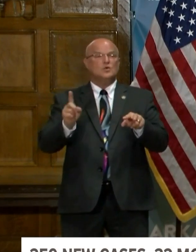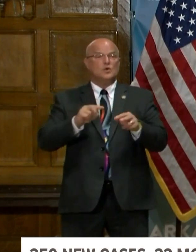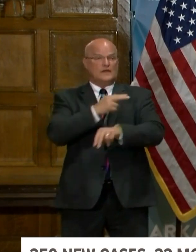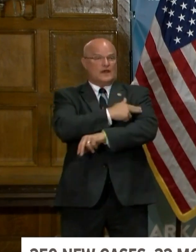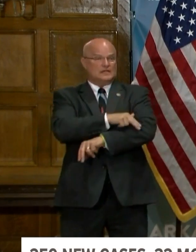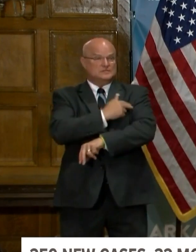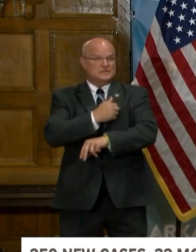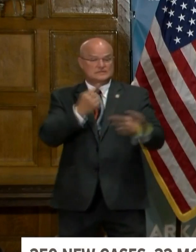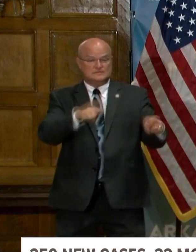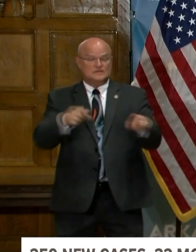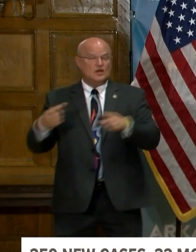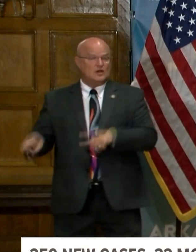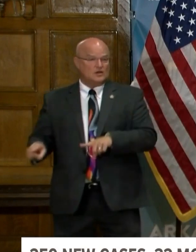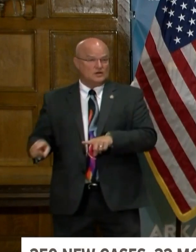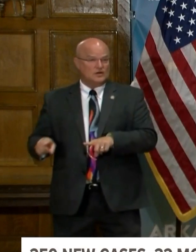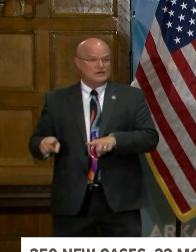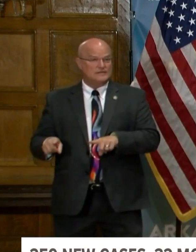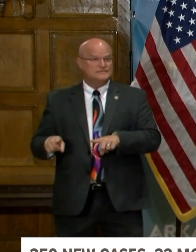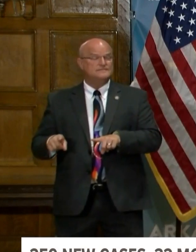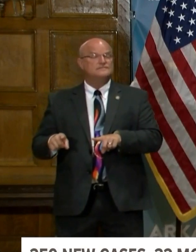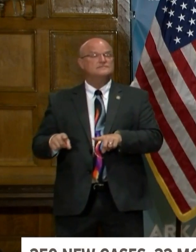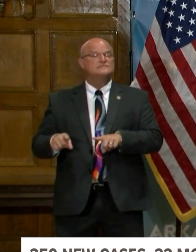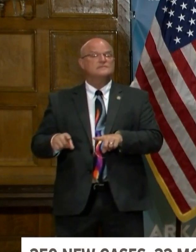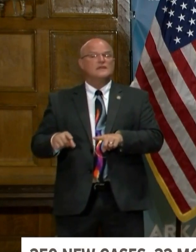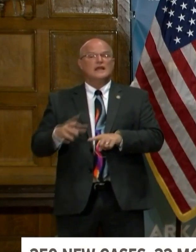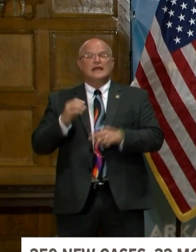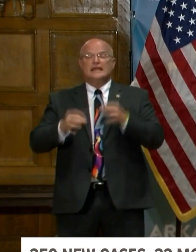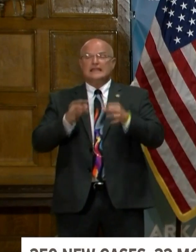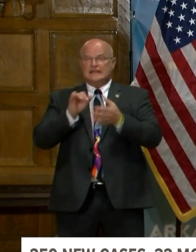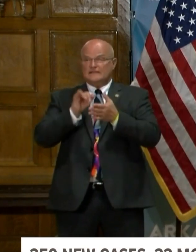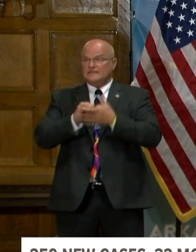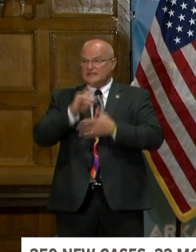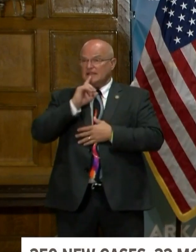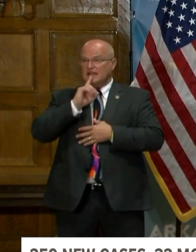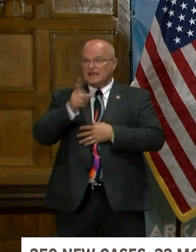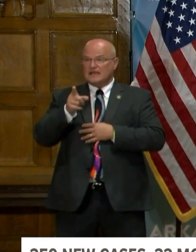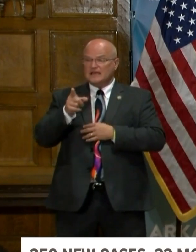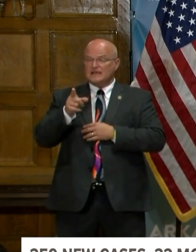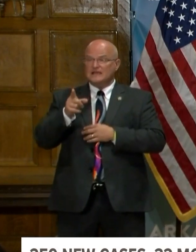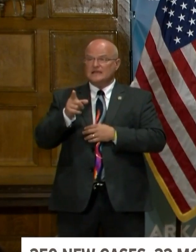those hospitalizations are occurring and whether that is